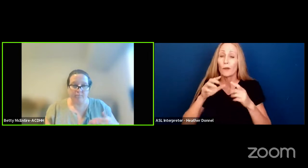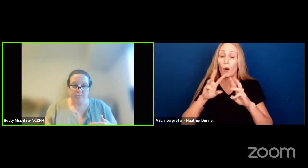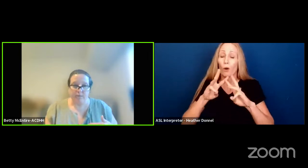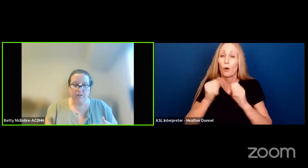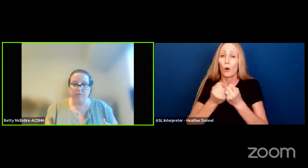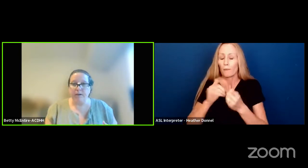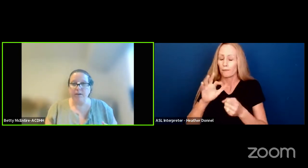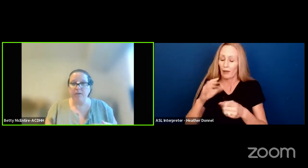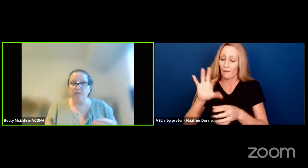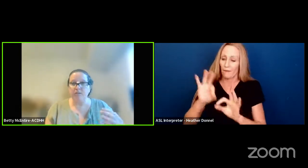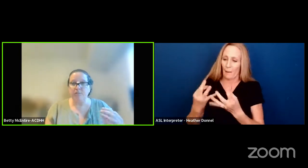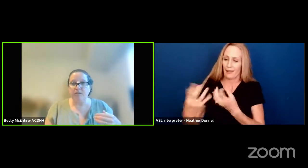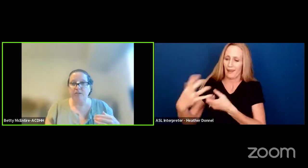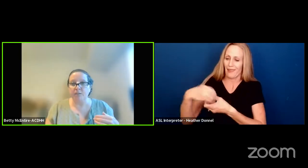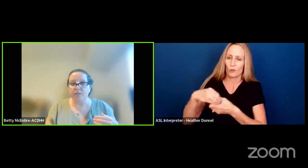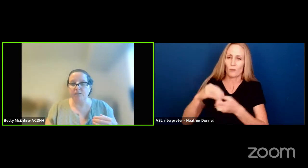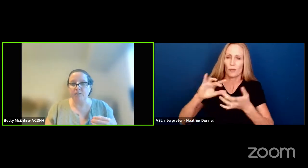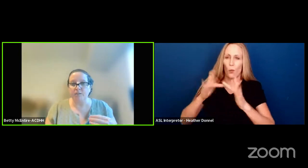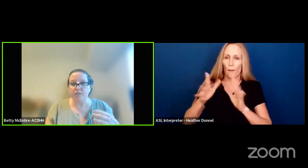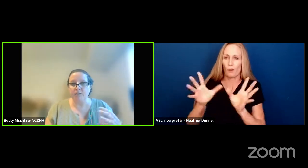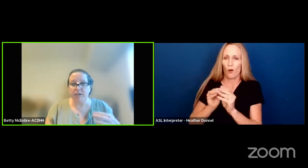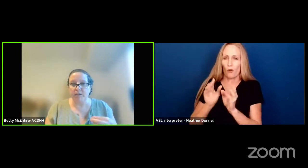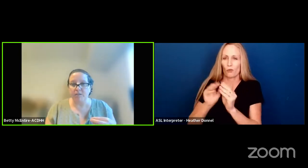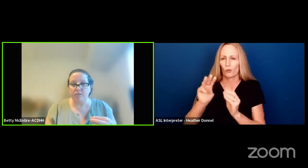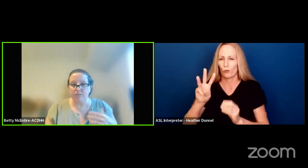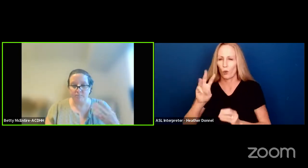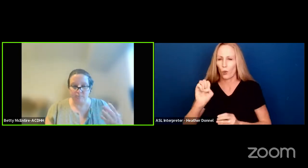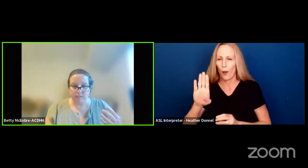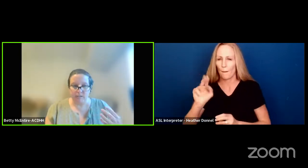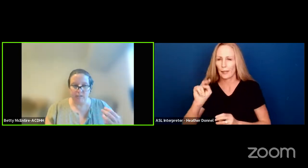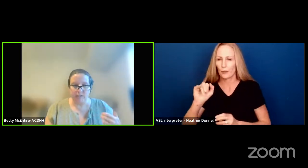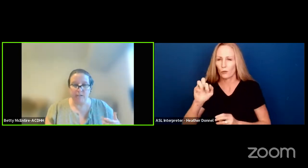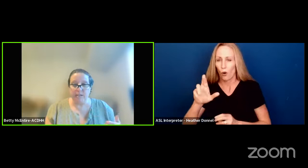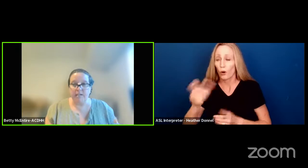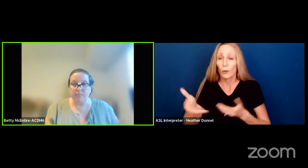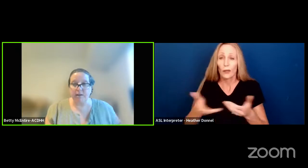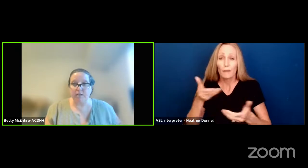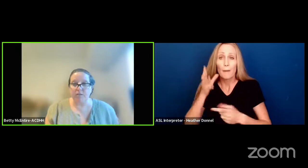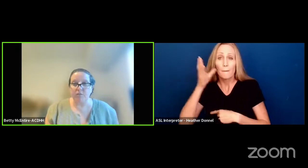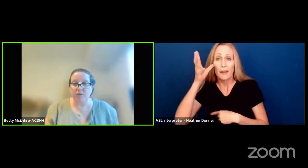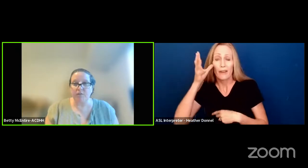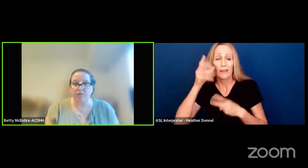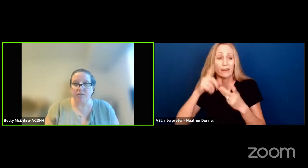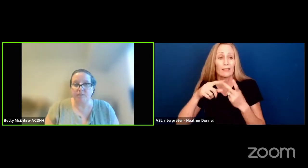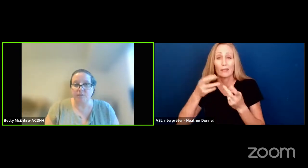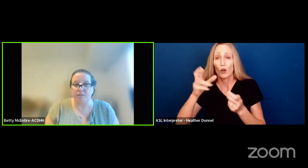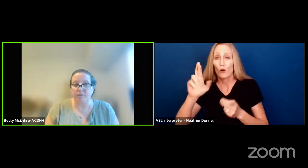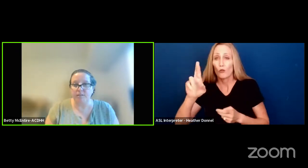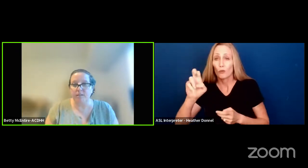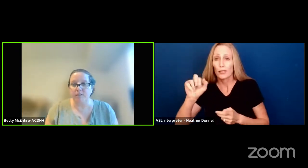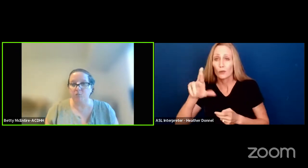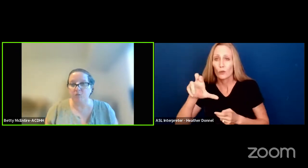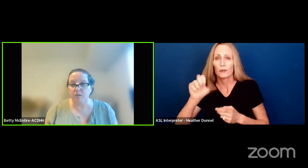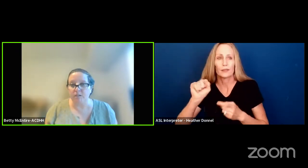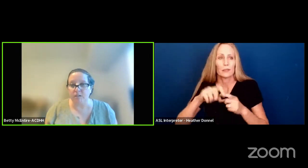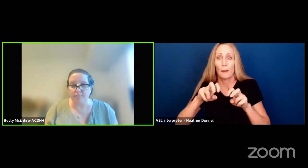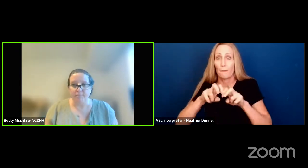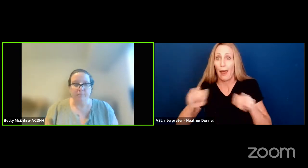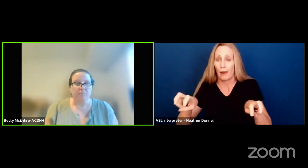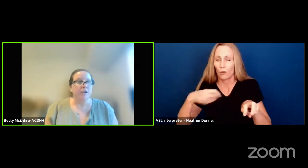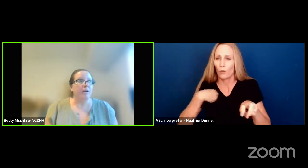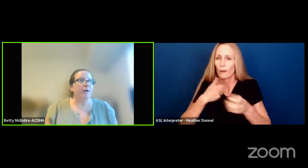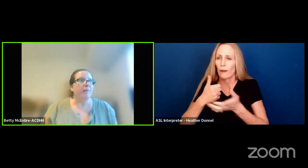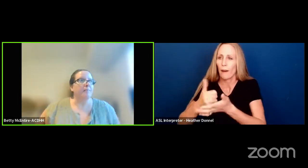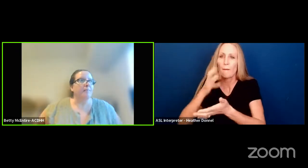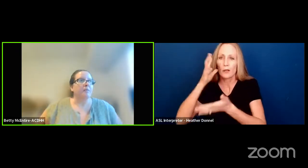in other parents, we bring in resources, panels, and connect parents with the resources in the community